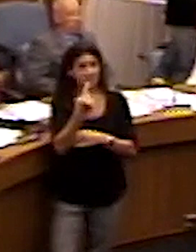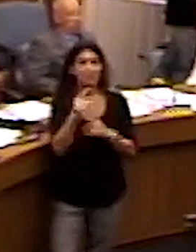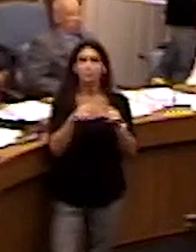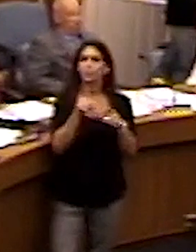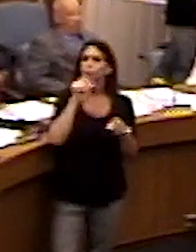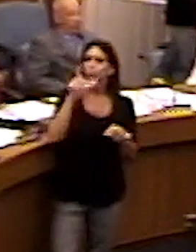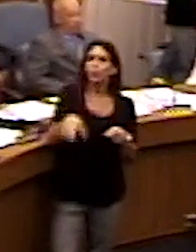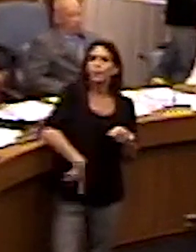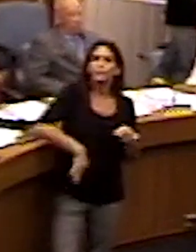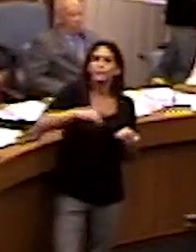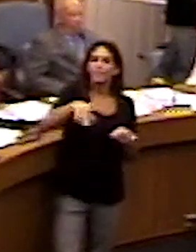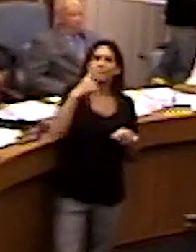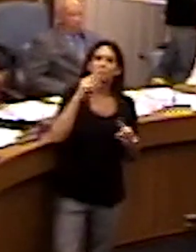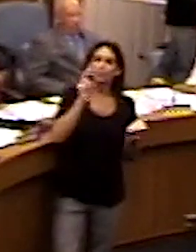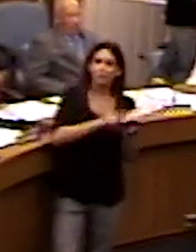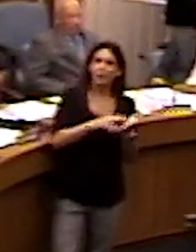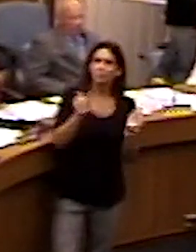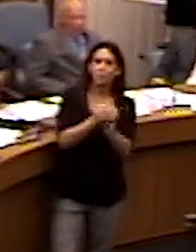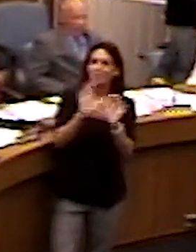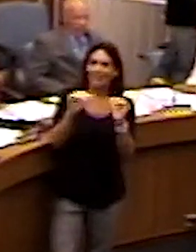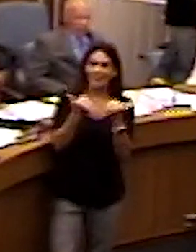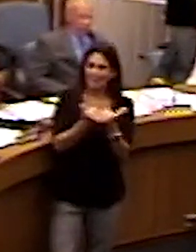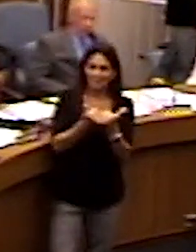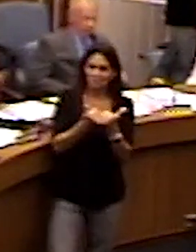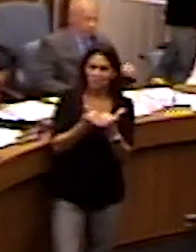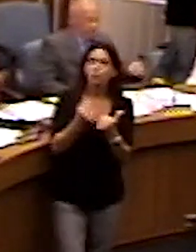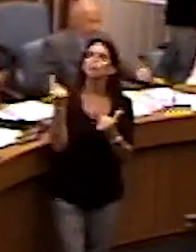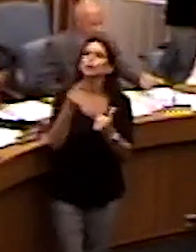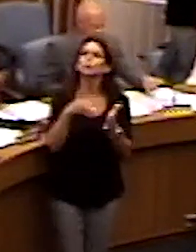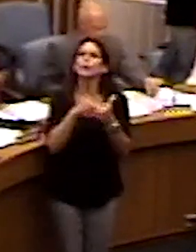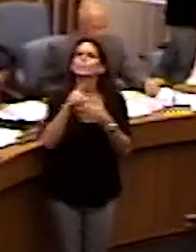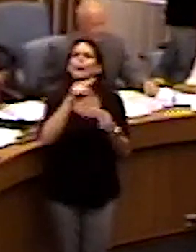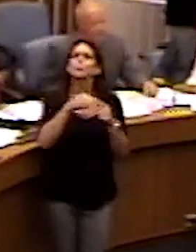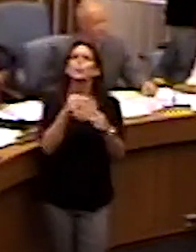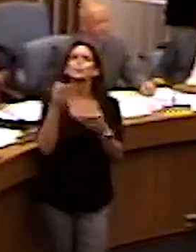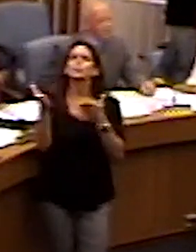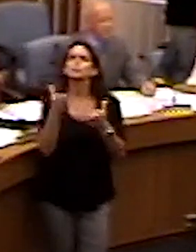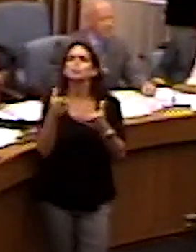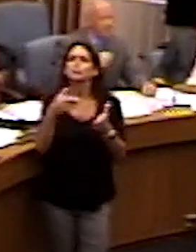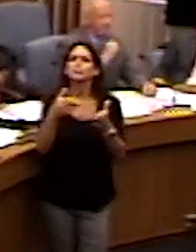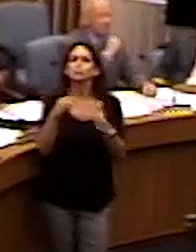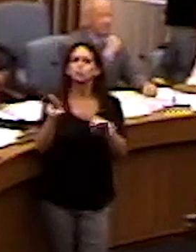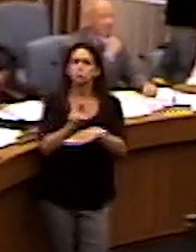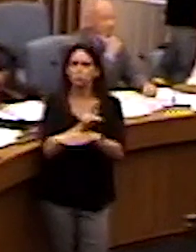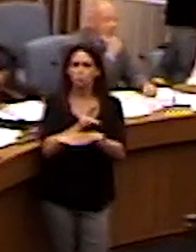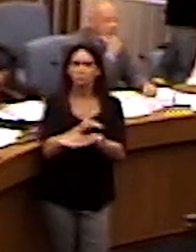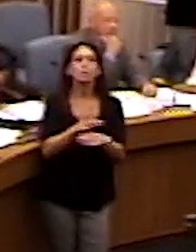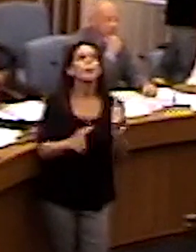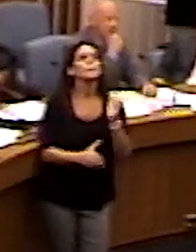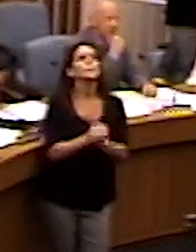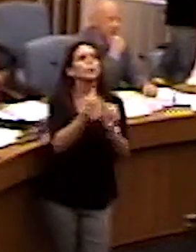the contract to sign up with an interpreting agency. You only pay when the service is due. And those people who will set you up for